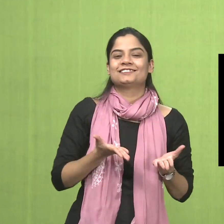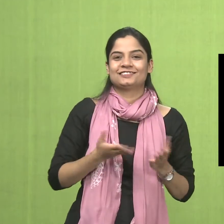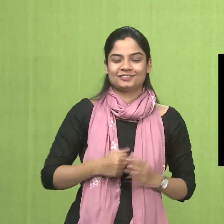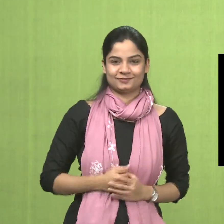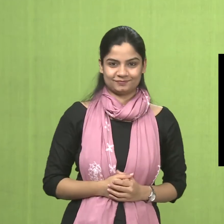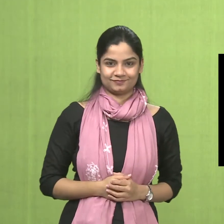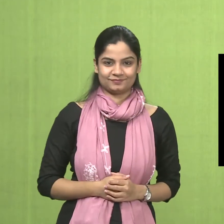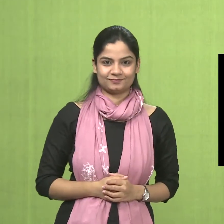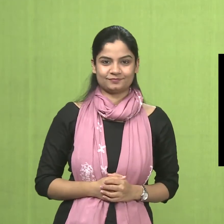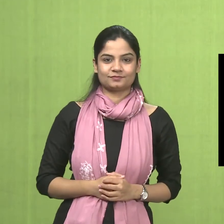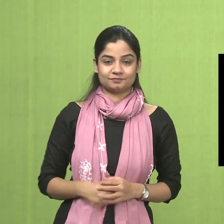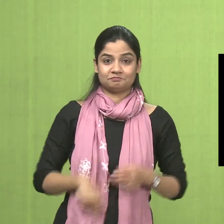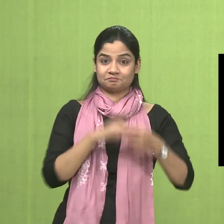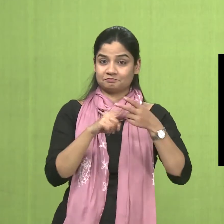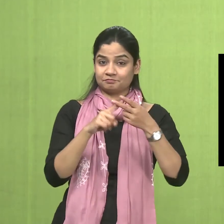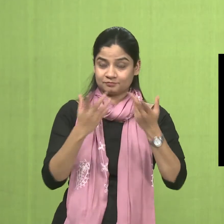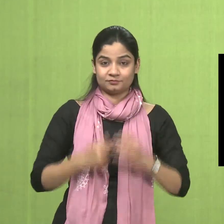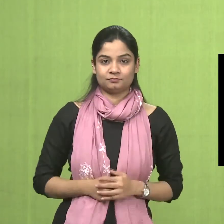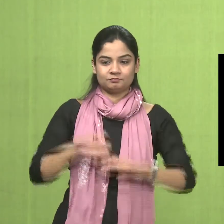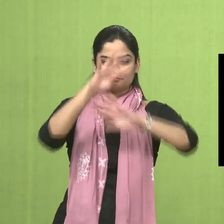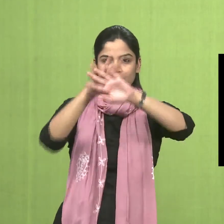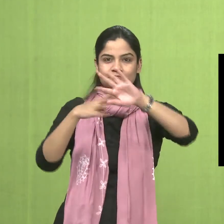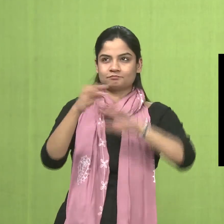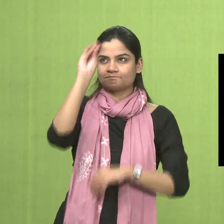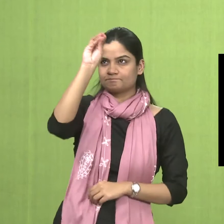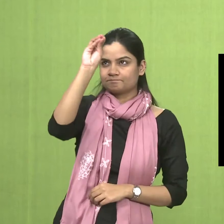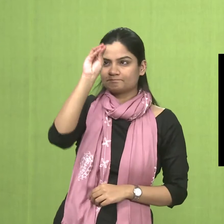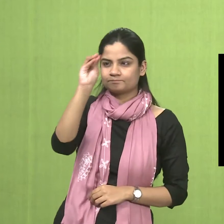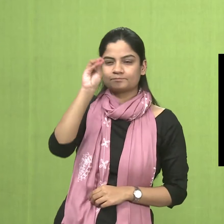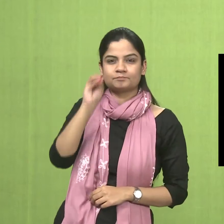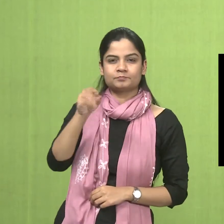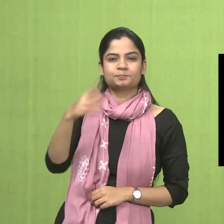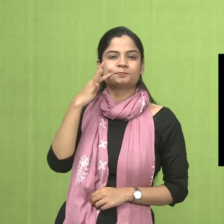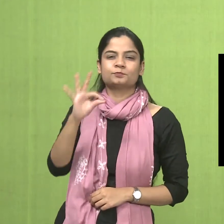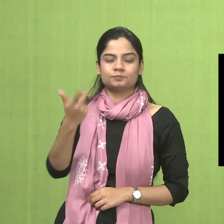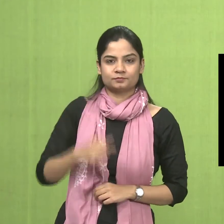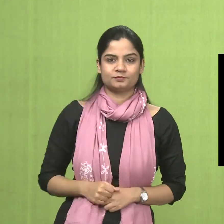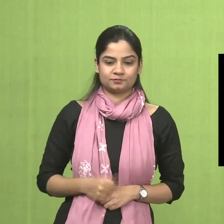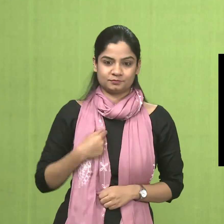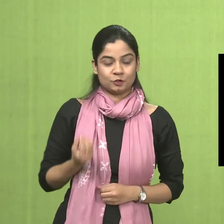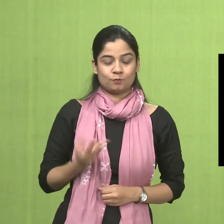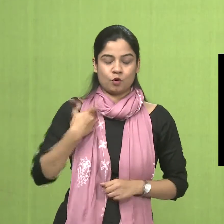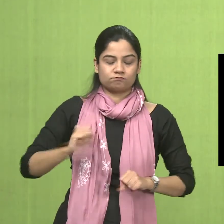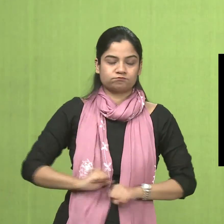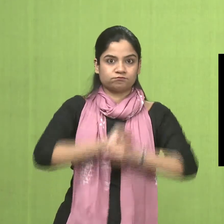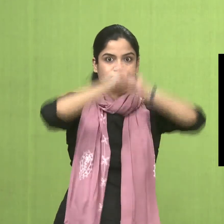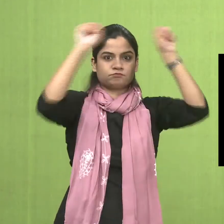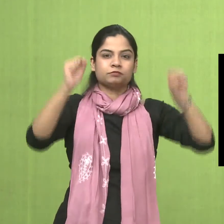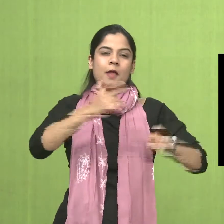down or keep it somewhere. Second is underline the activities which need to be done. For example, waking up